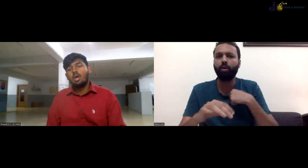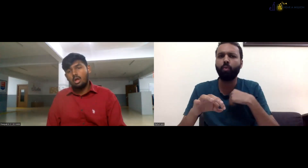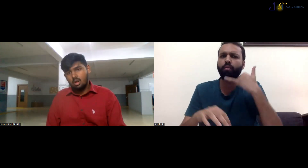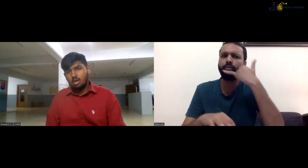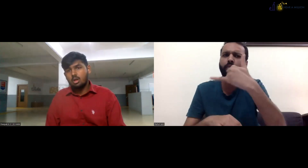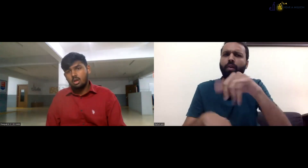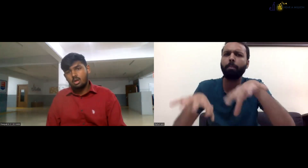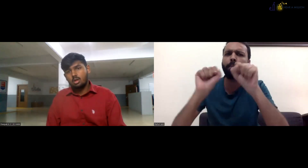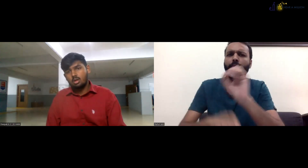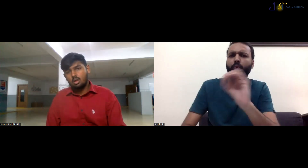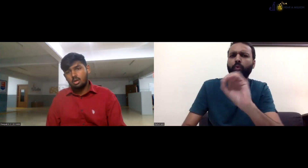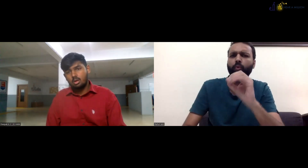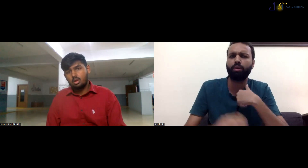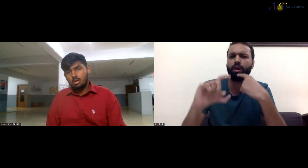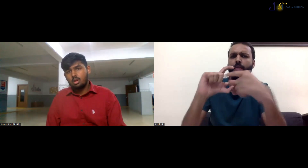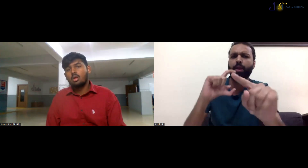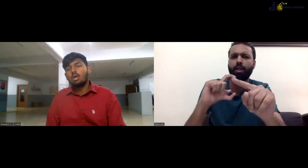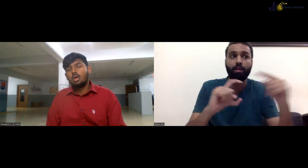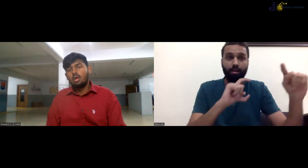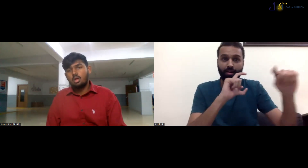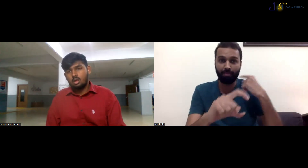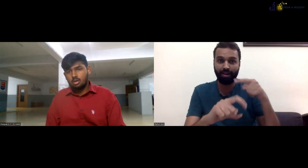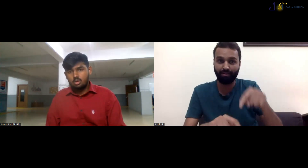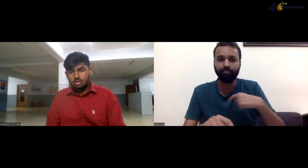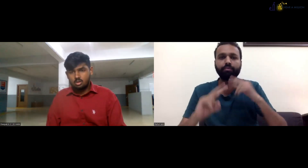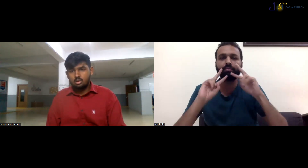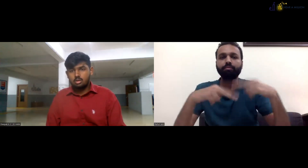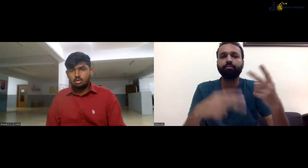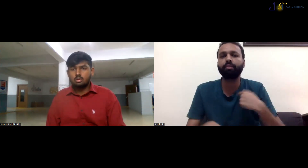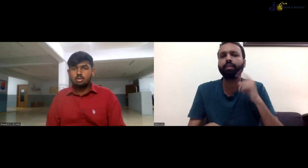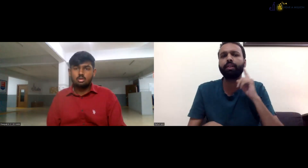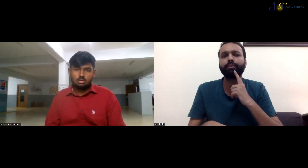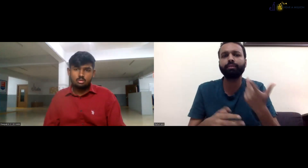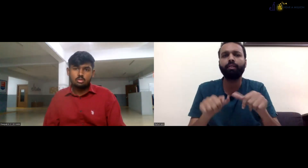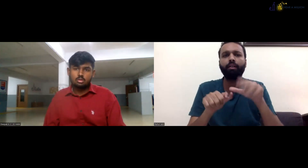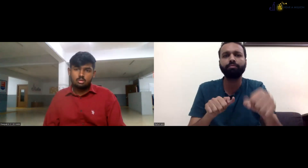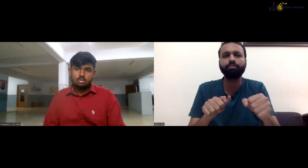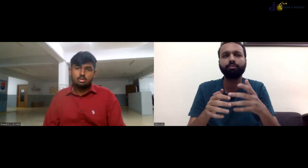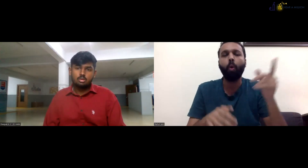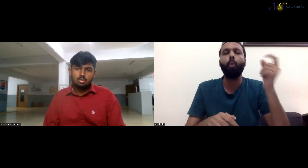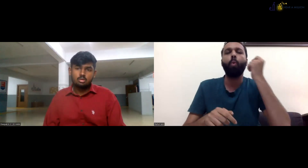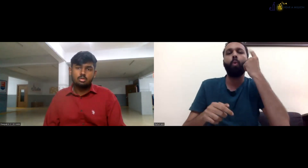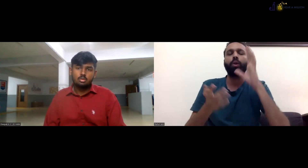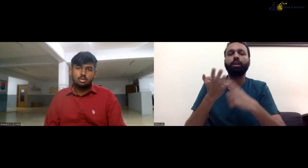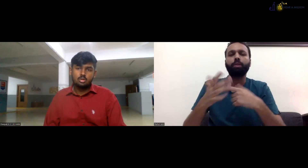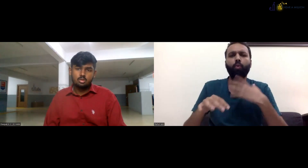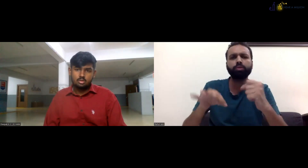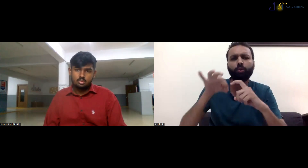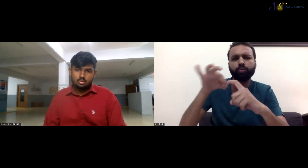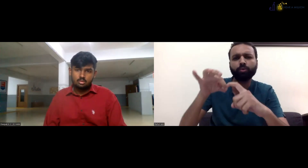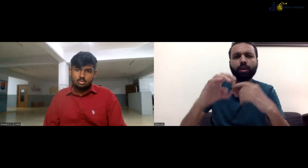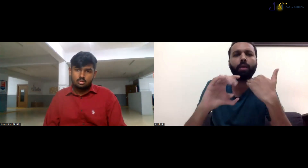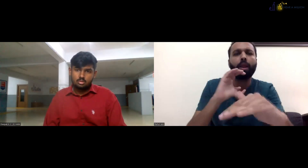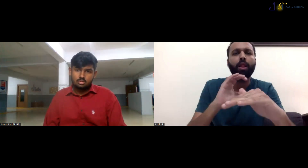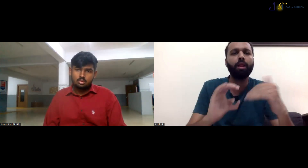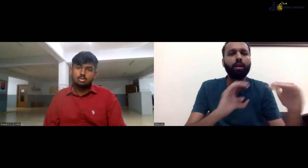challenging. But after that, if you receive the email where they're saying that I called you and you didn't pick up, and you have to inform them you are a deaf